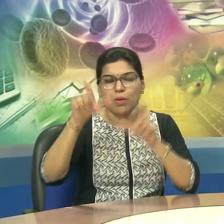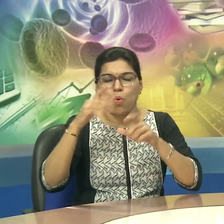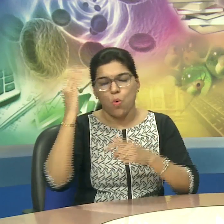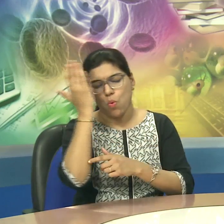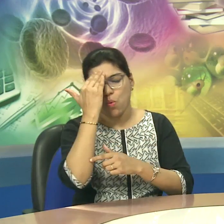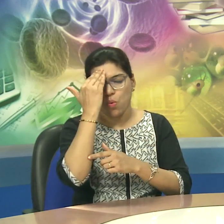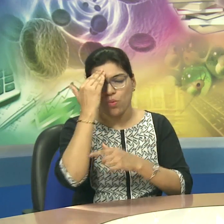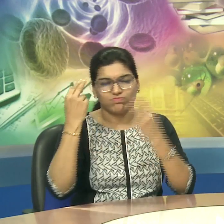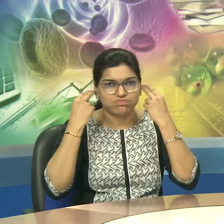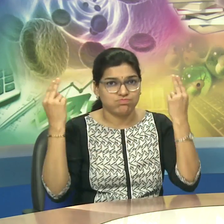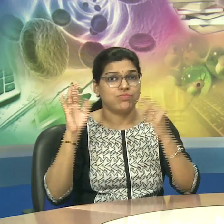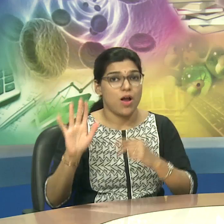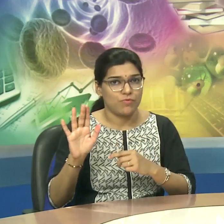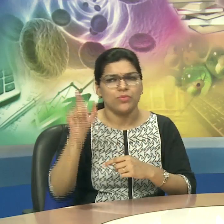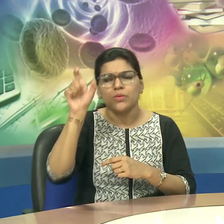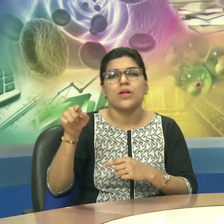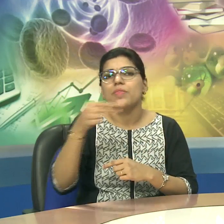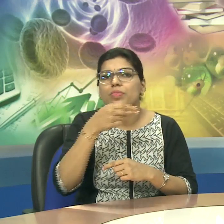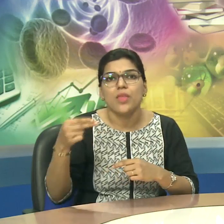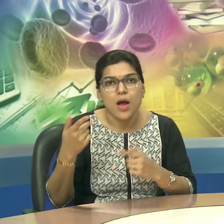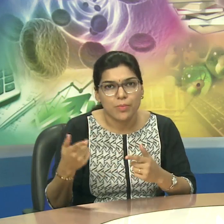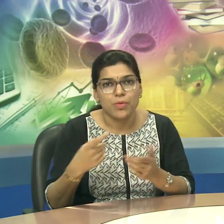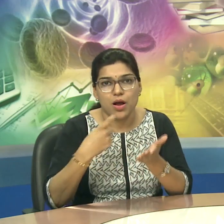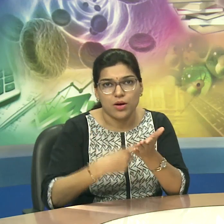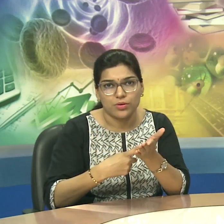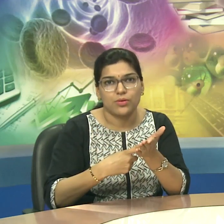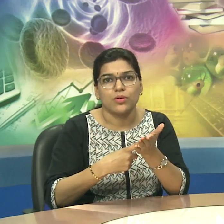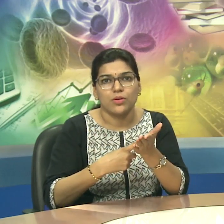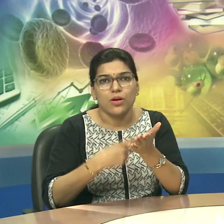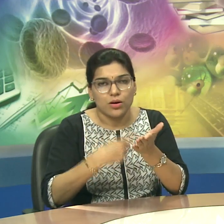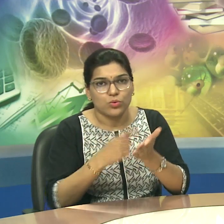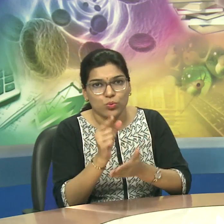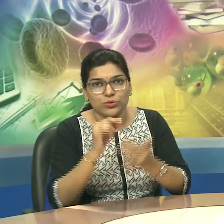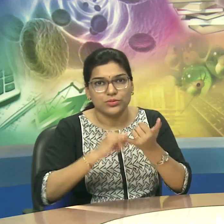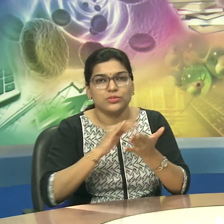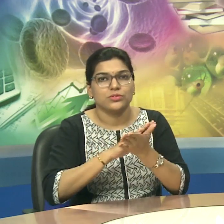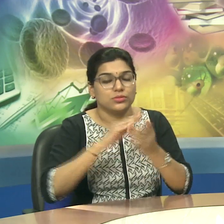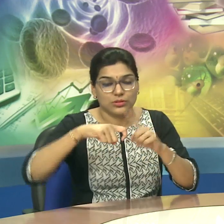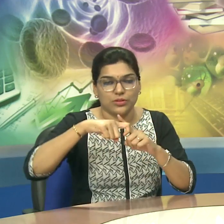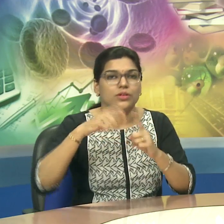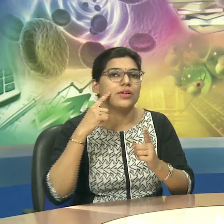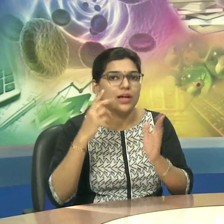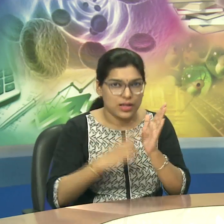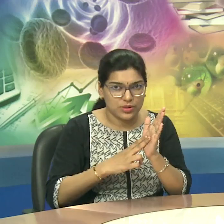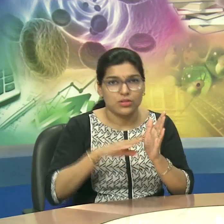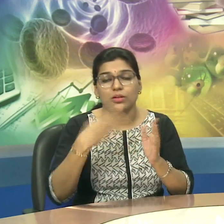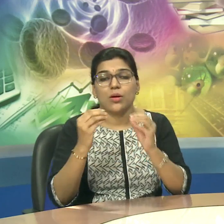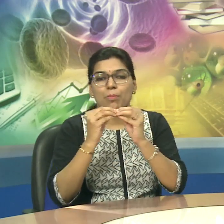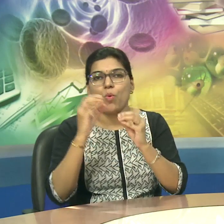And the author is a well-known person, well-known author. His name is Ruskin Bond.